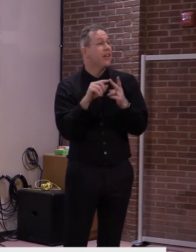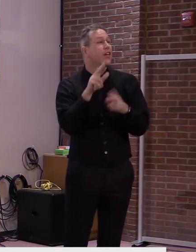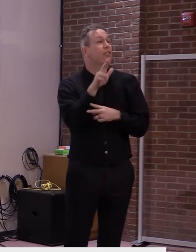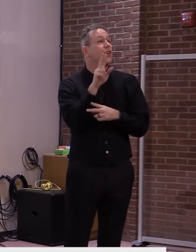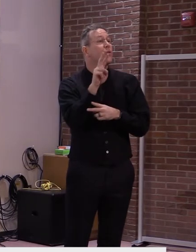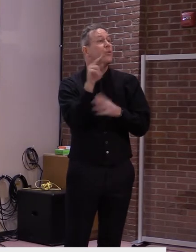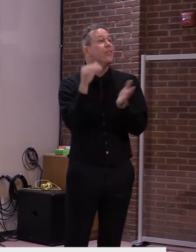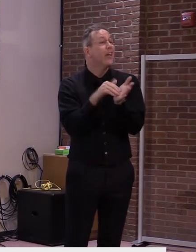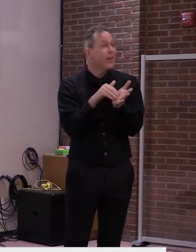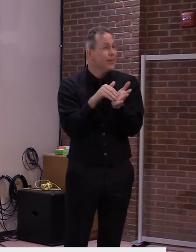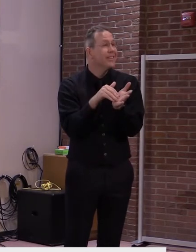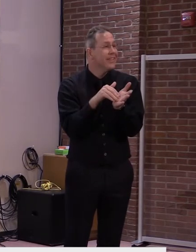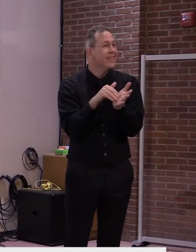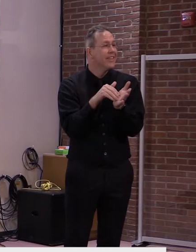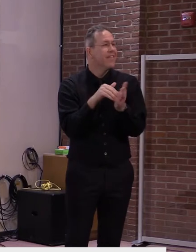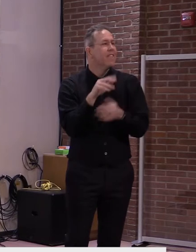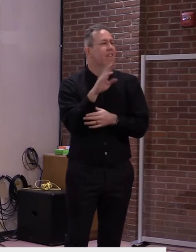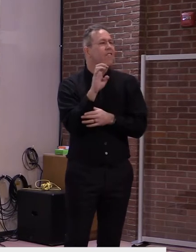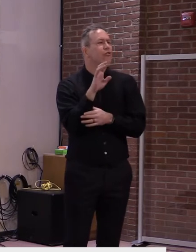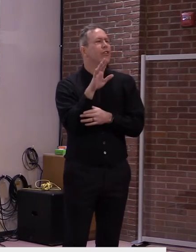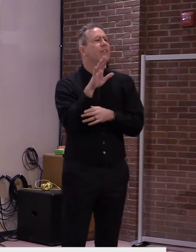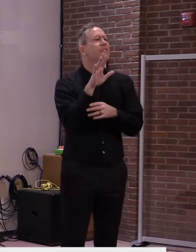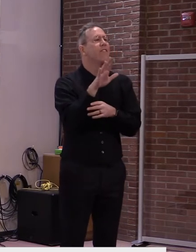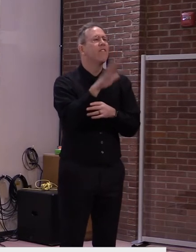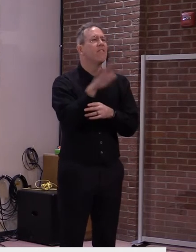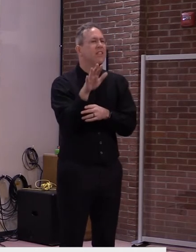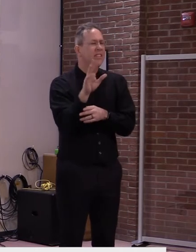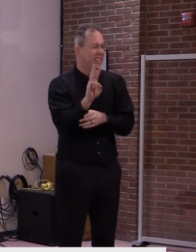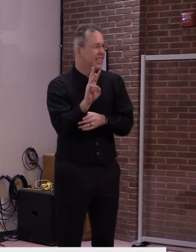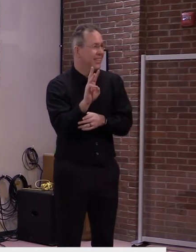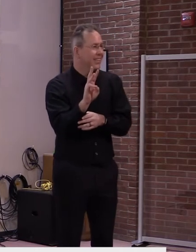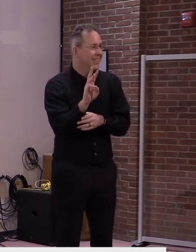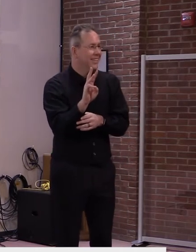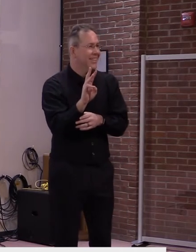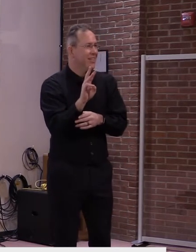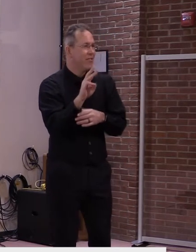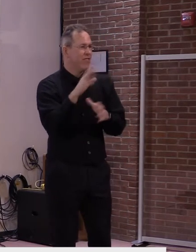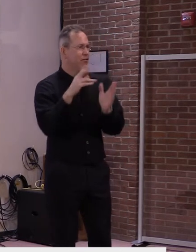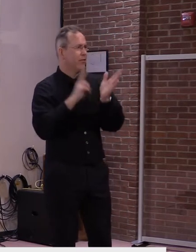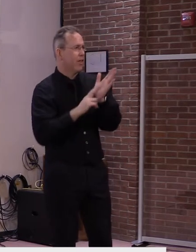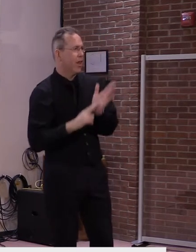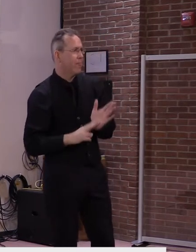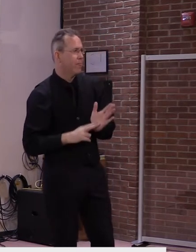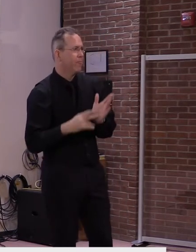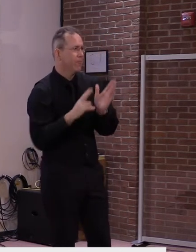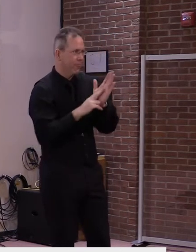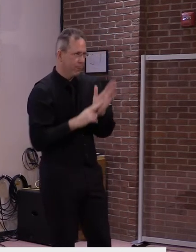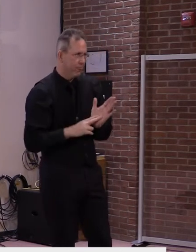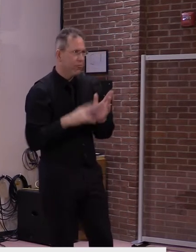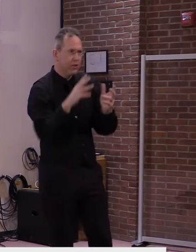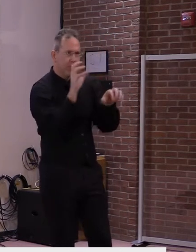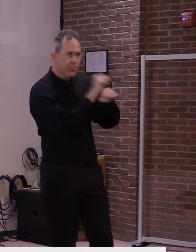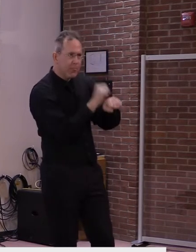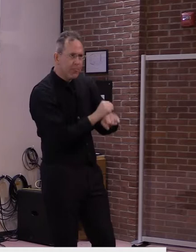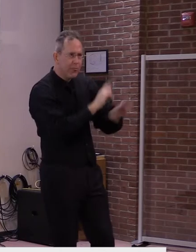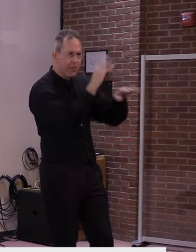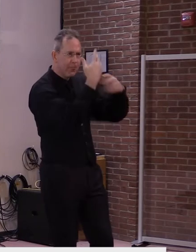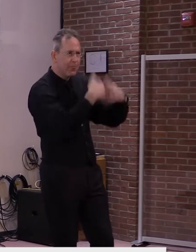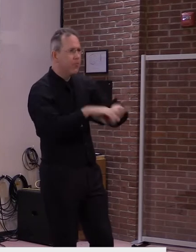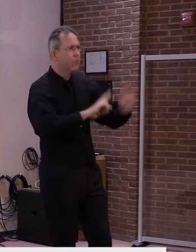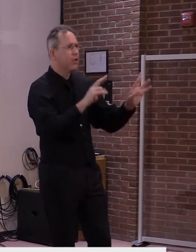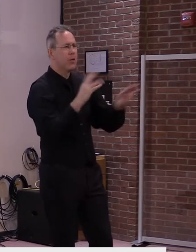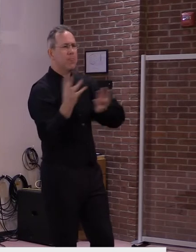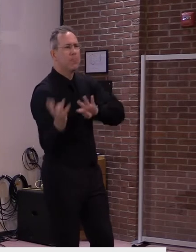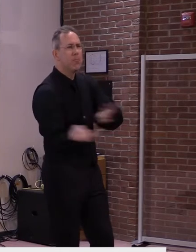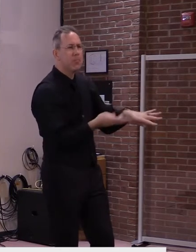32,556 Vermonters, 75 years old or older, who are scheduled for their first dose of COVID-19 vaccine over